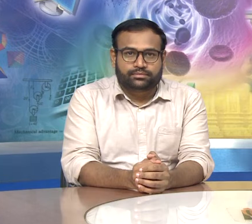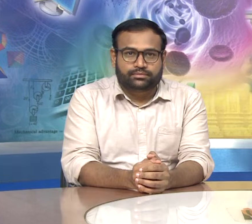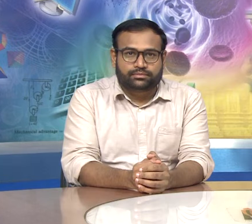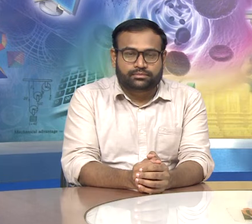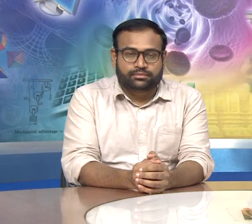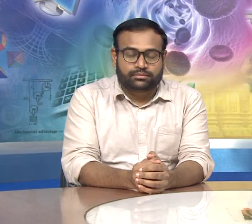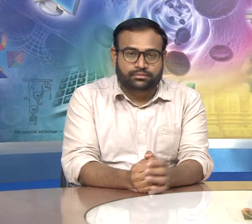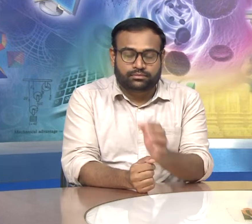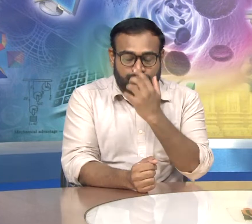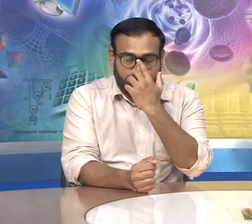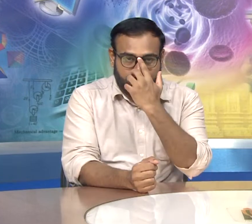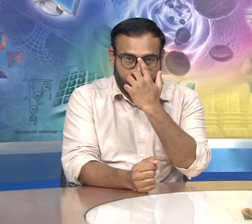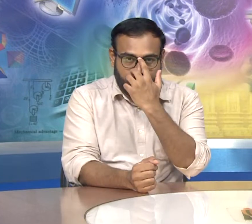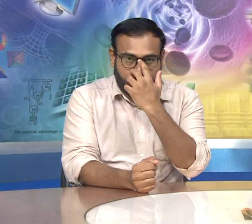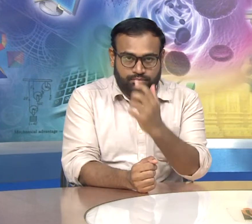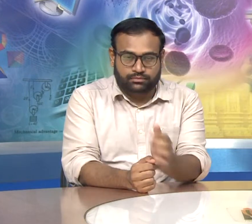our essential needs.